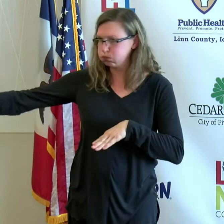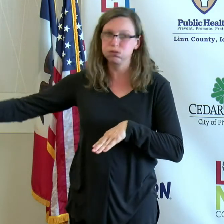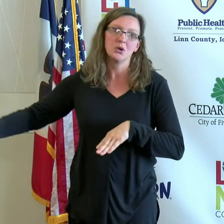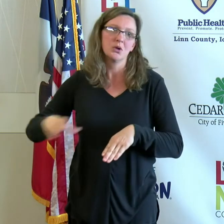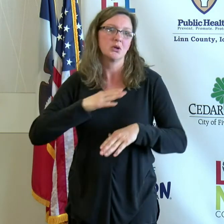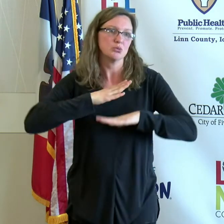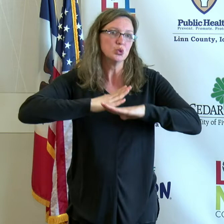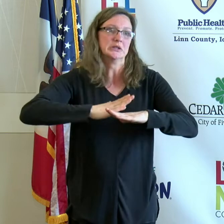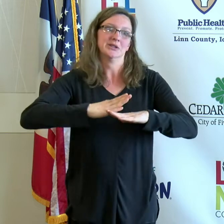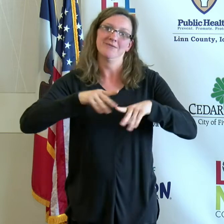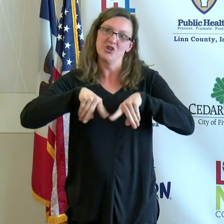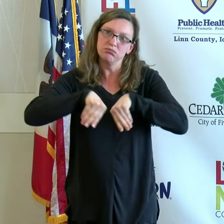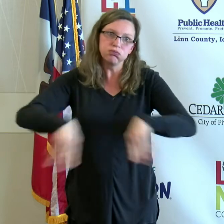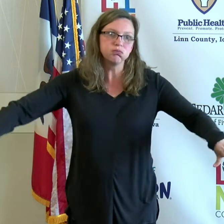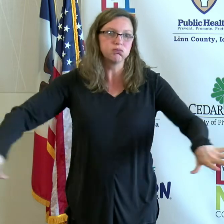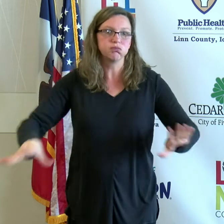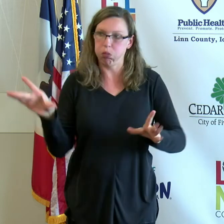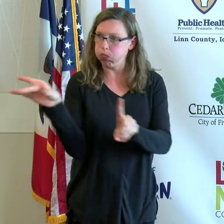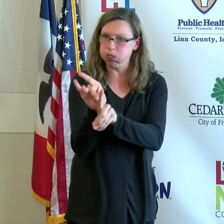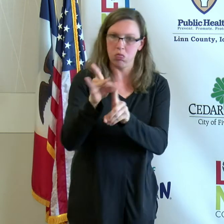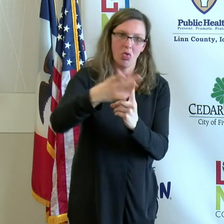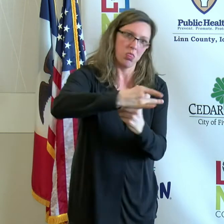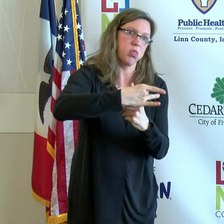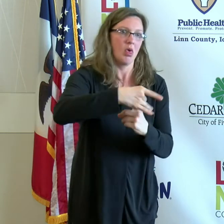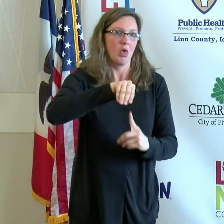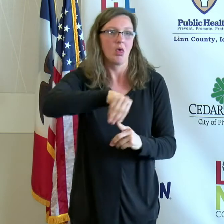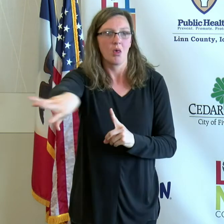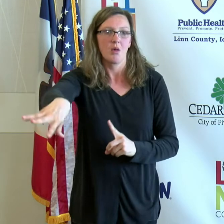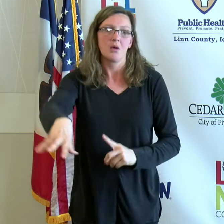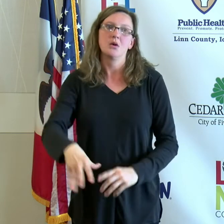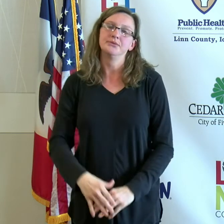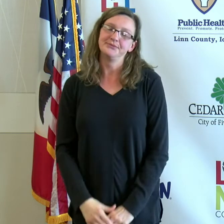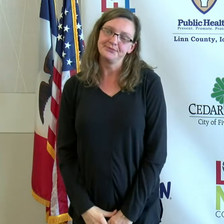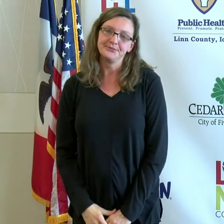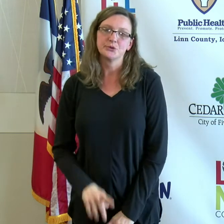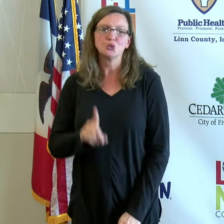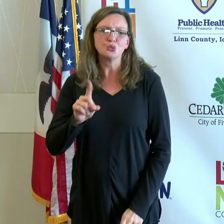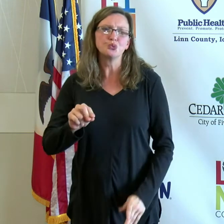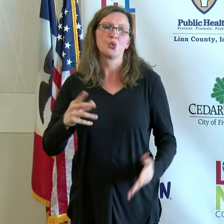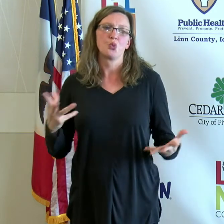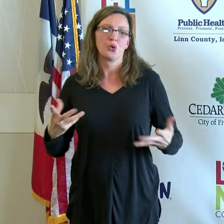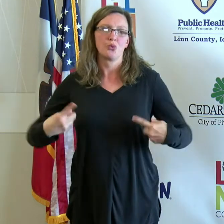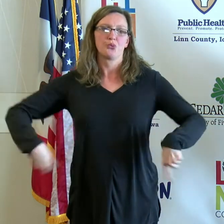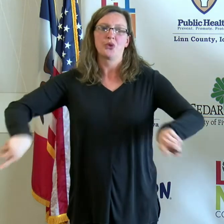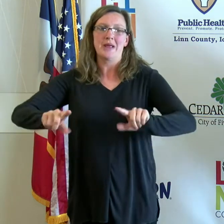as well in making sure they're doing everything they can to have a safe working environment.